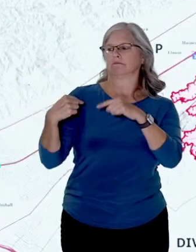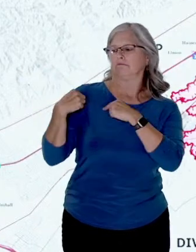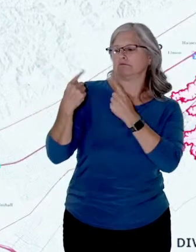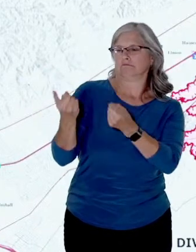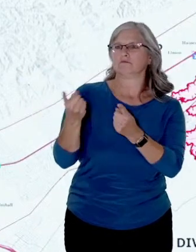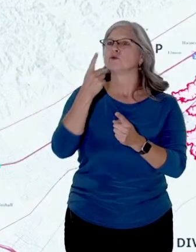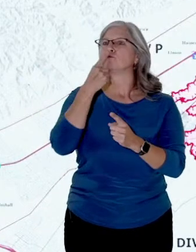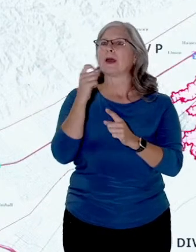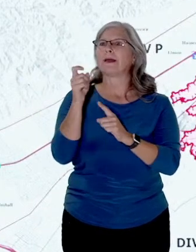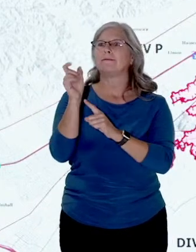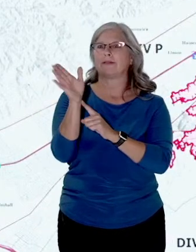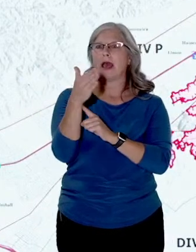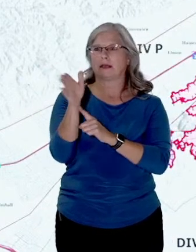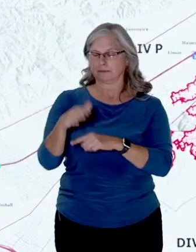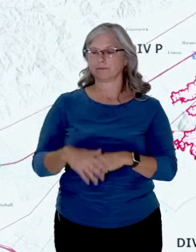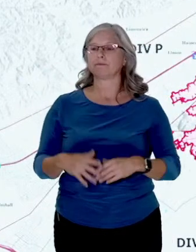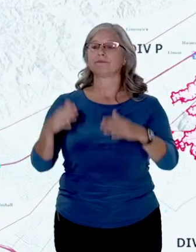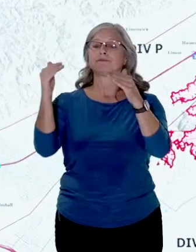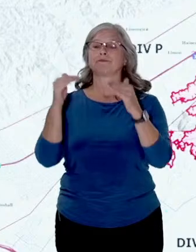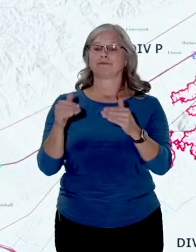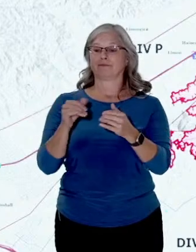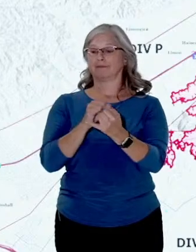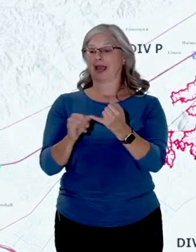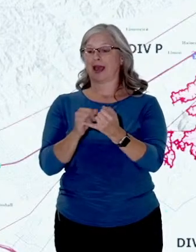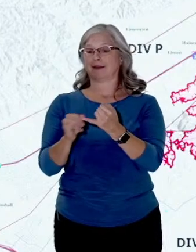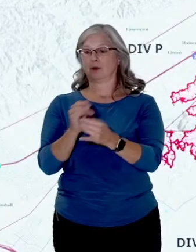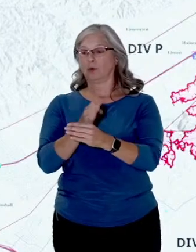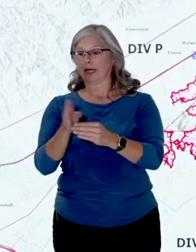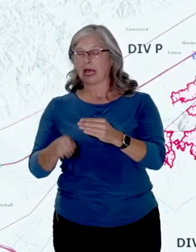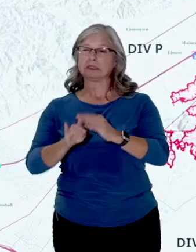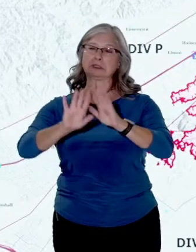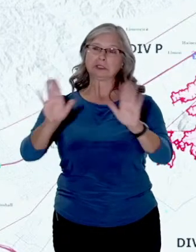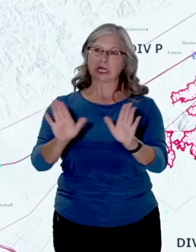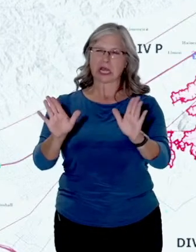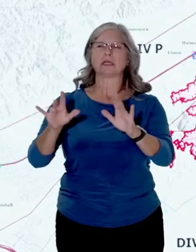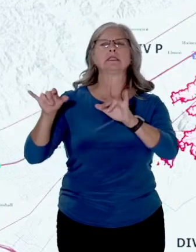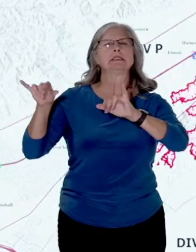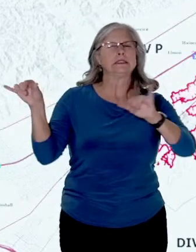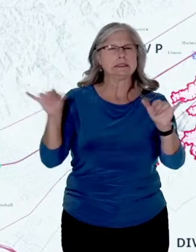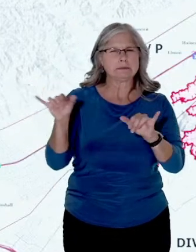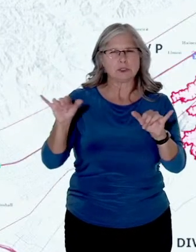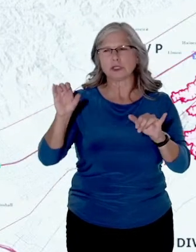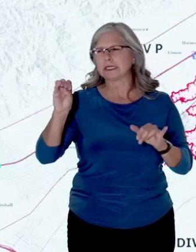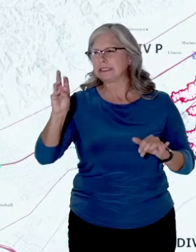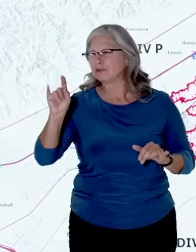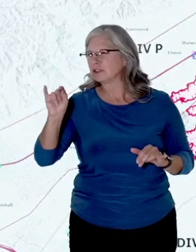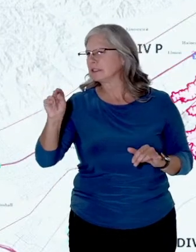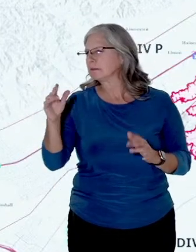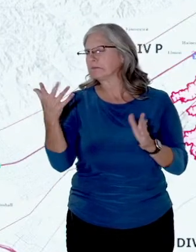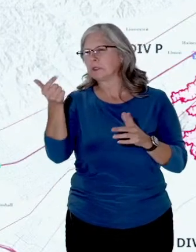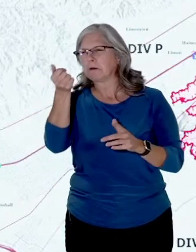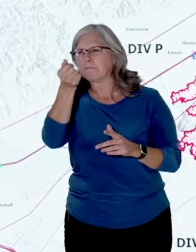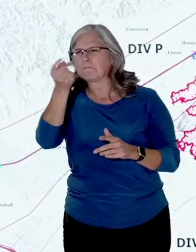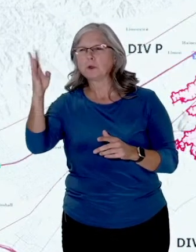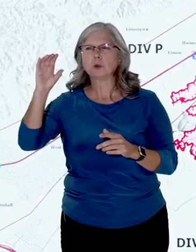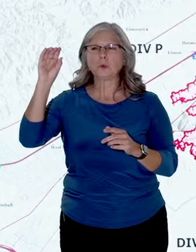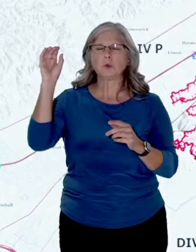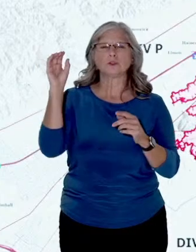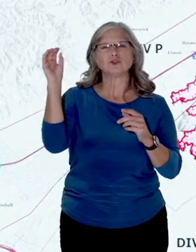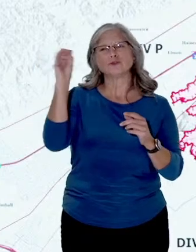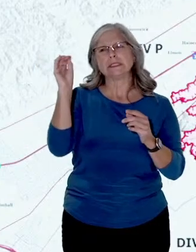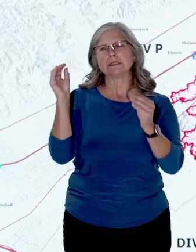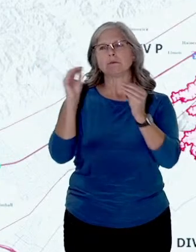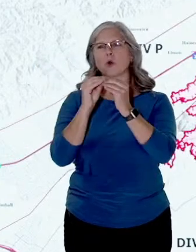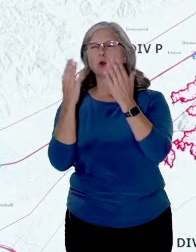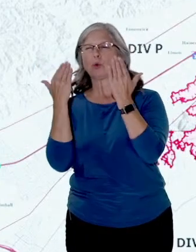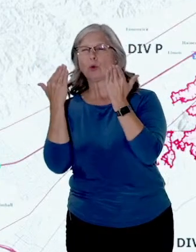red flag event. And then as we go through the end of the weekend into Sunday, I expect similar conditions. If anything, just a few degrees of cooling on Sunday